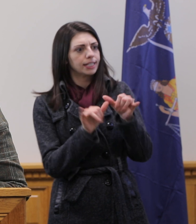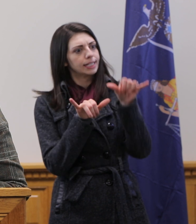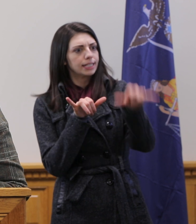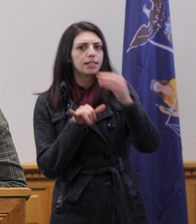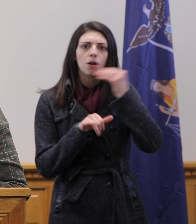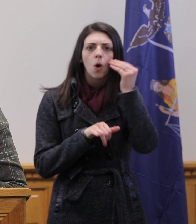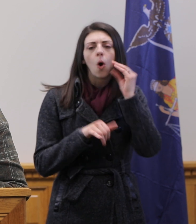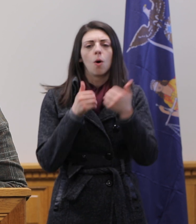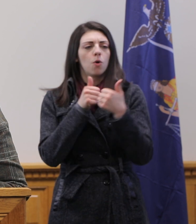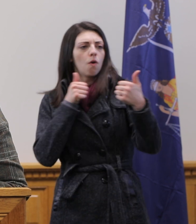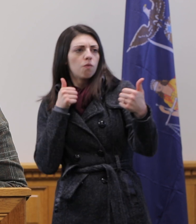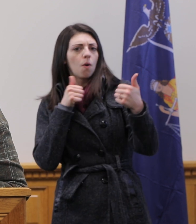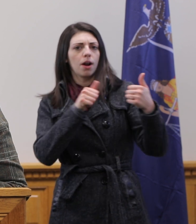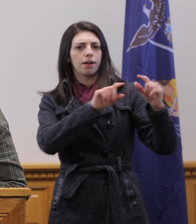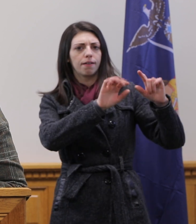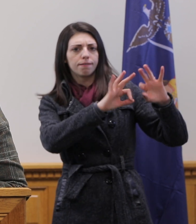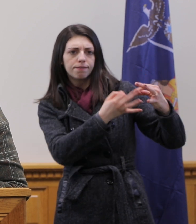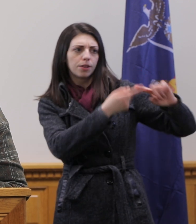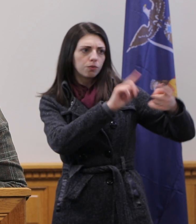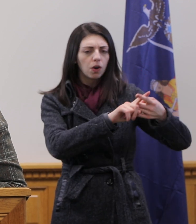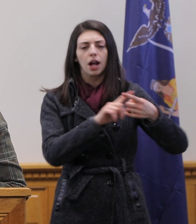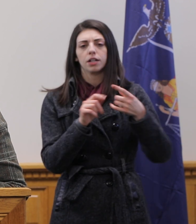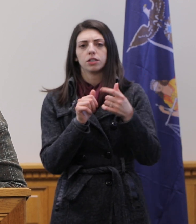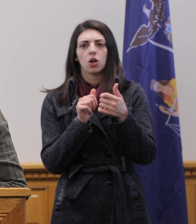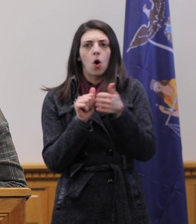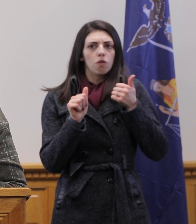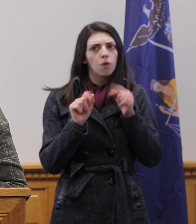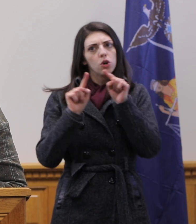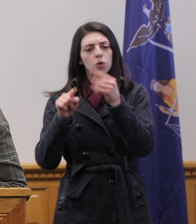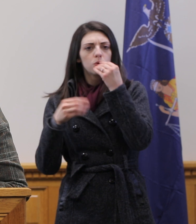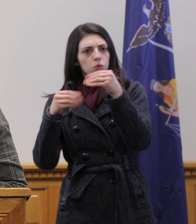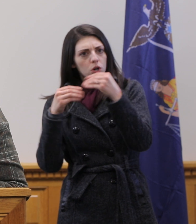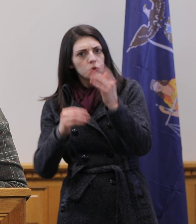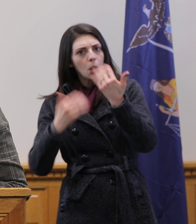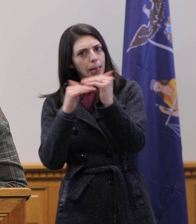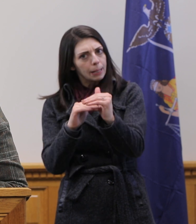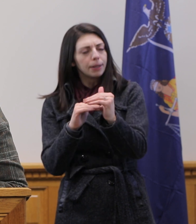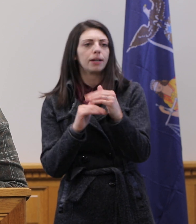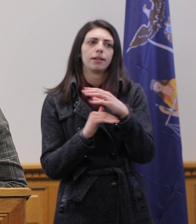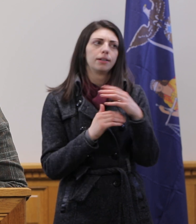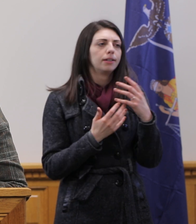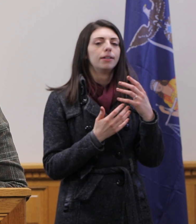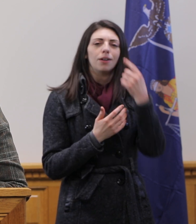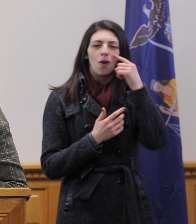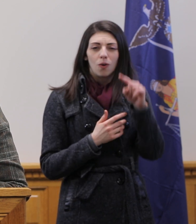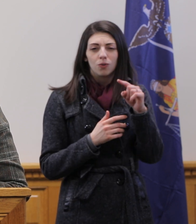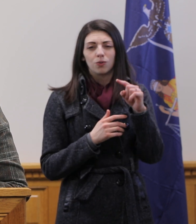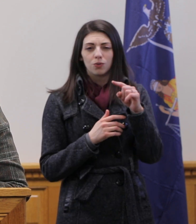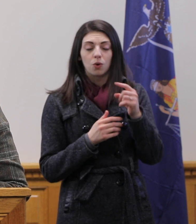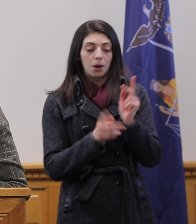family, as well as limit your trips out to grocery stores and to run errands. With the emergence of the